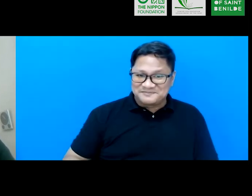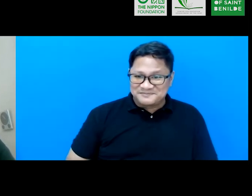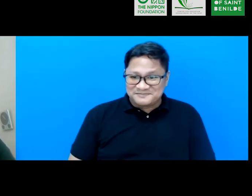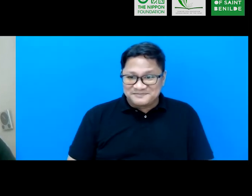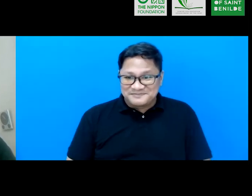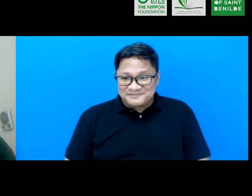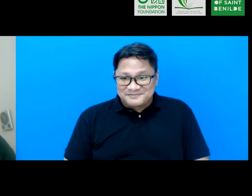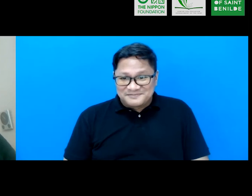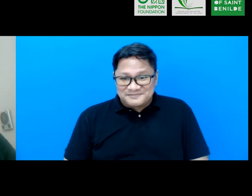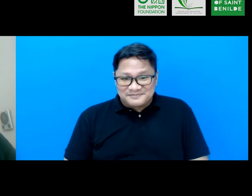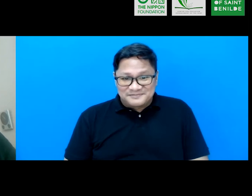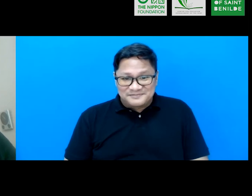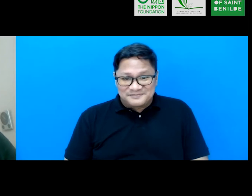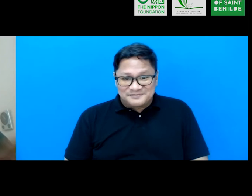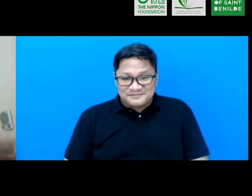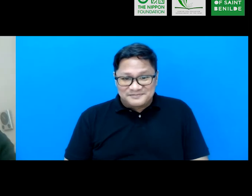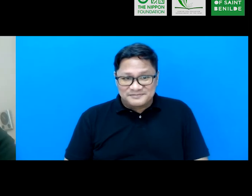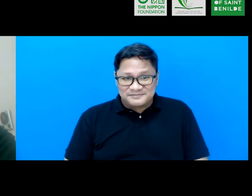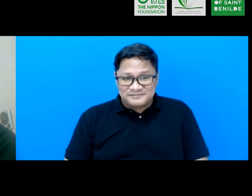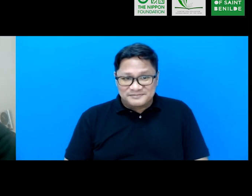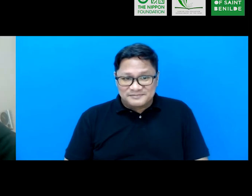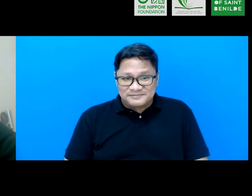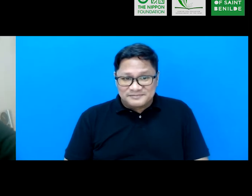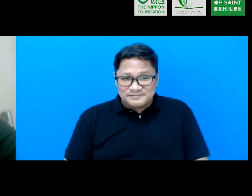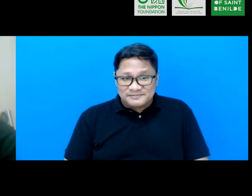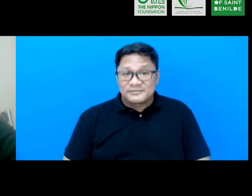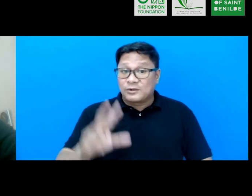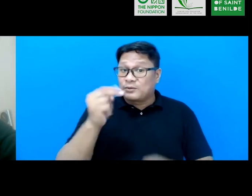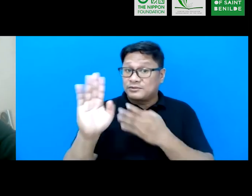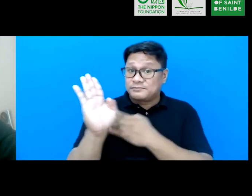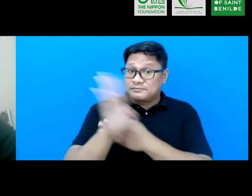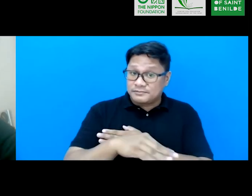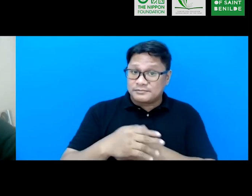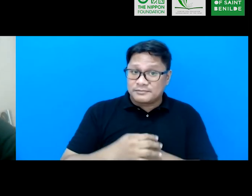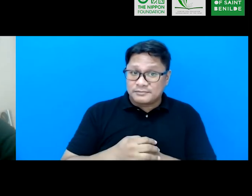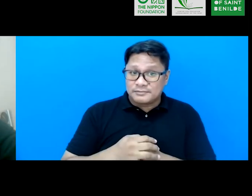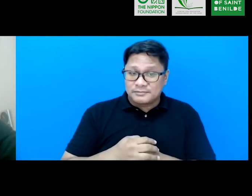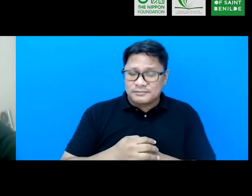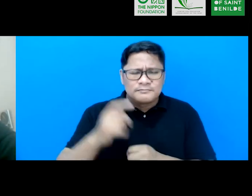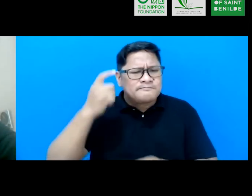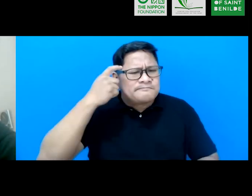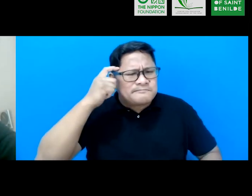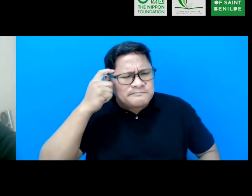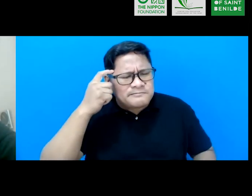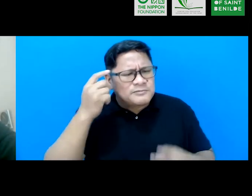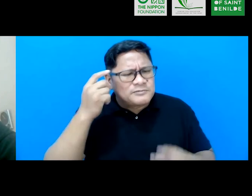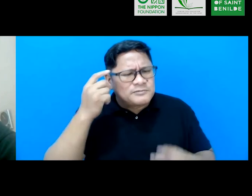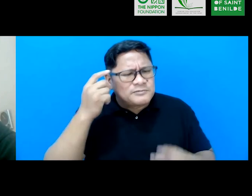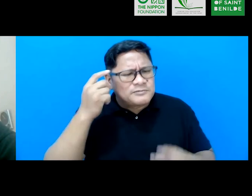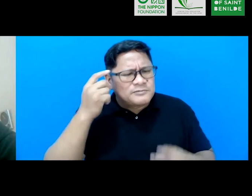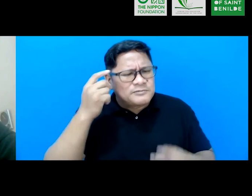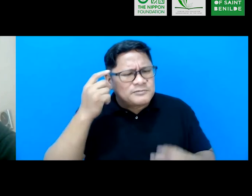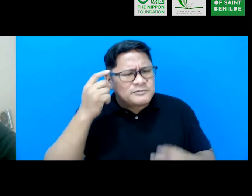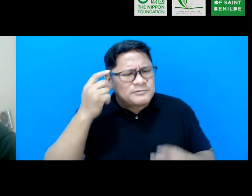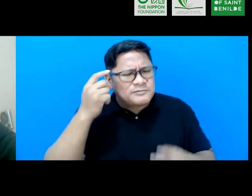Okay, and 3:10. yeah, and when you come back, think about if you want to have any questions